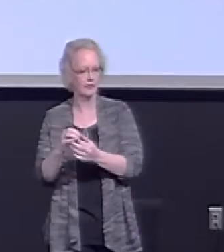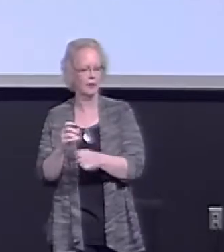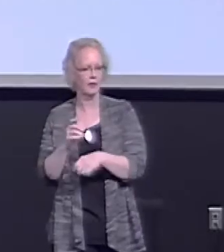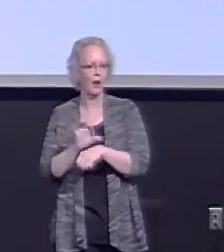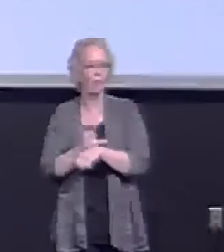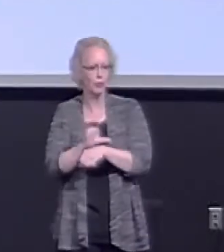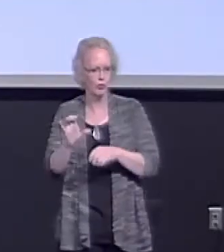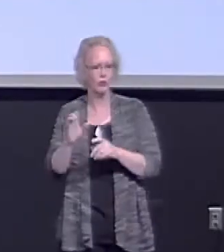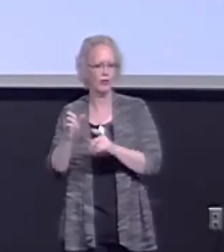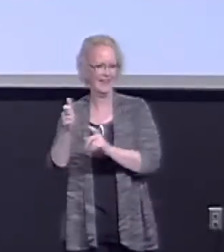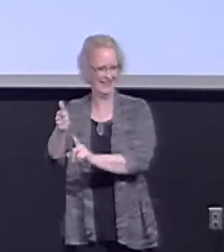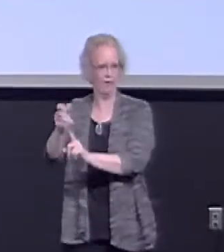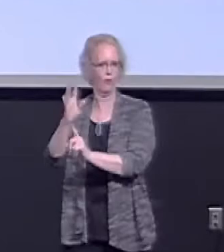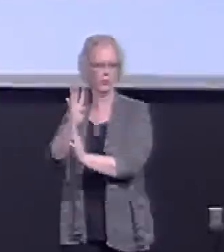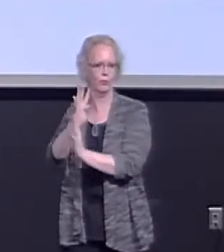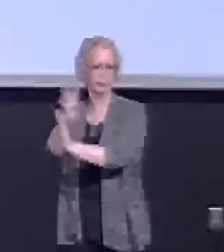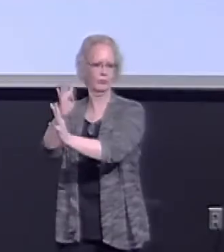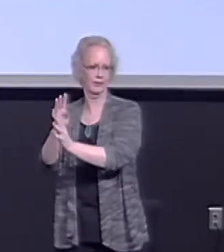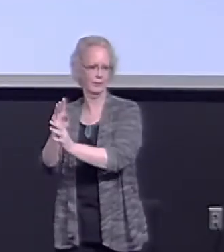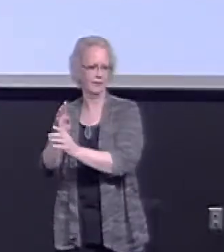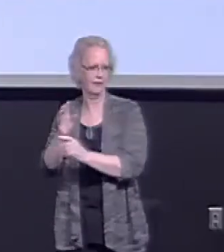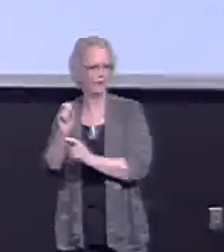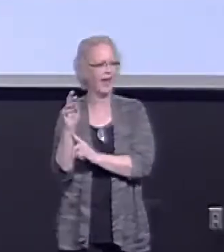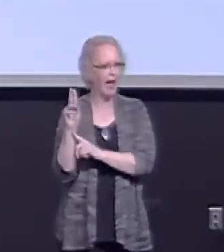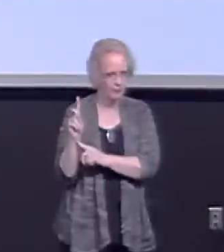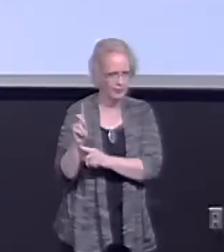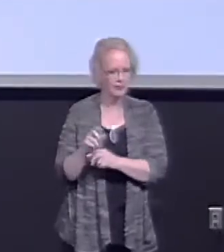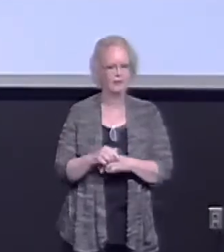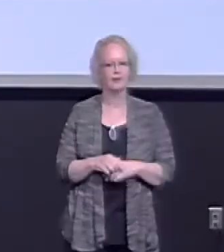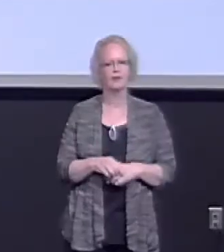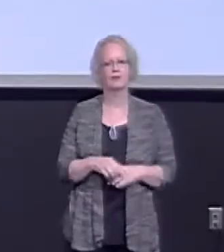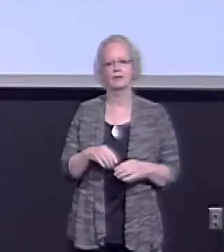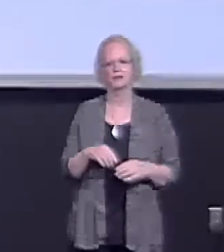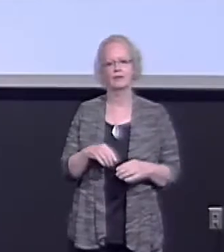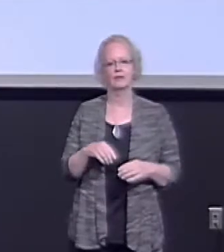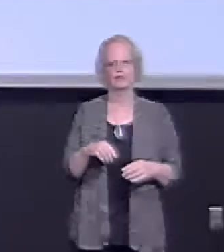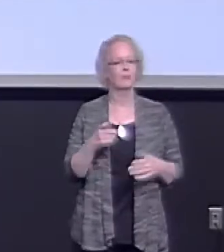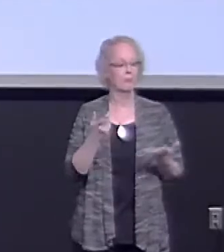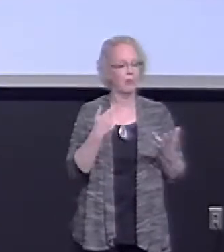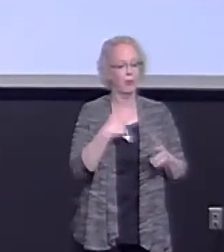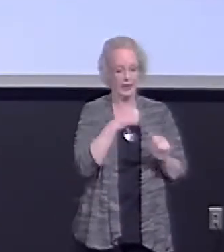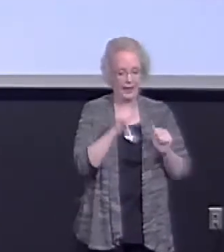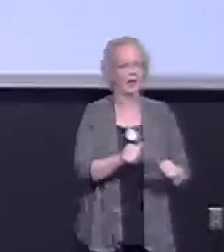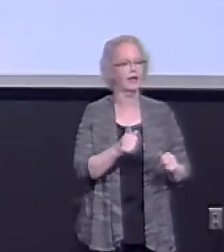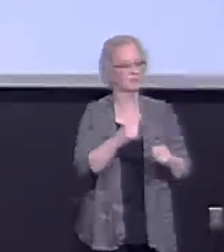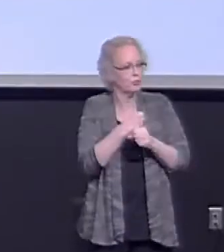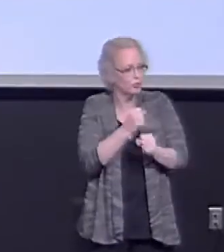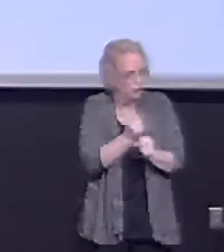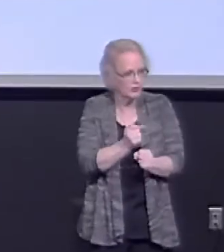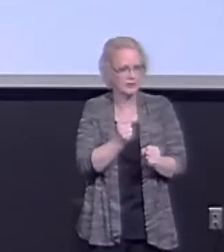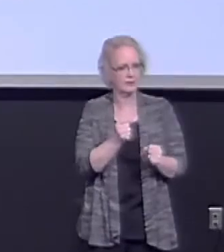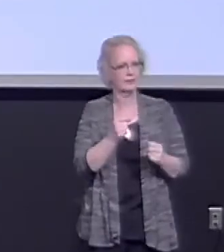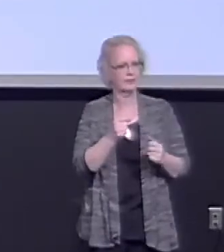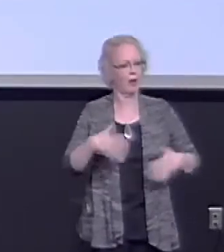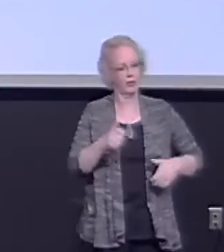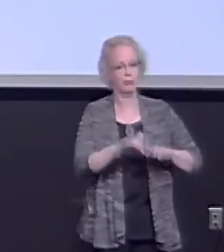actually produce sounds, then we can produce another sensory motor communication